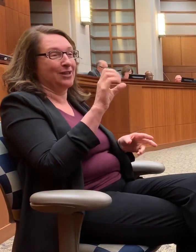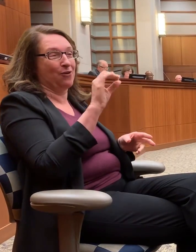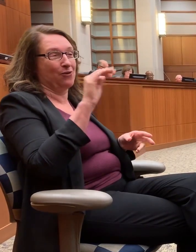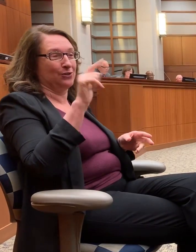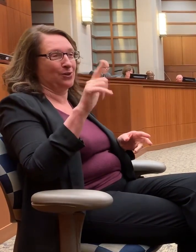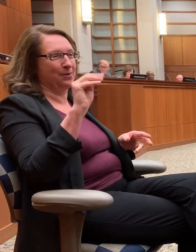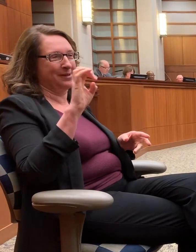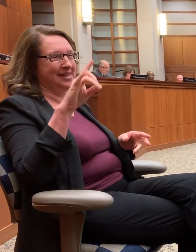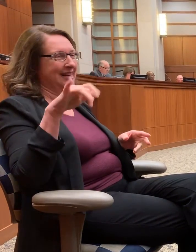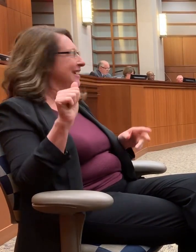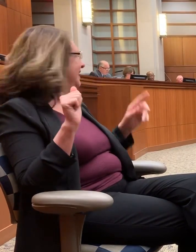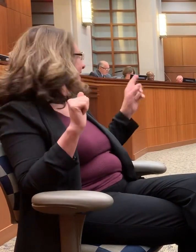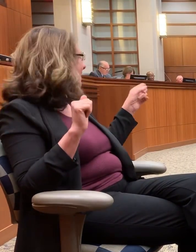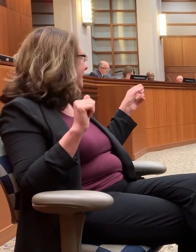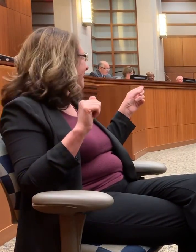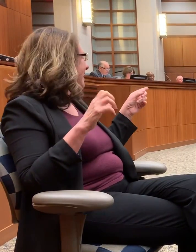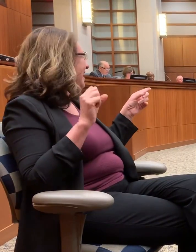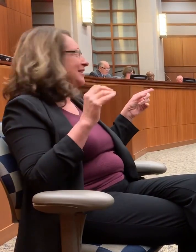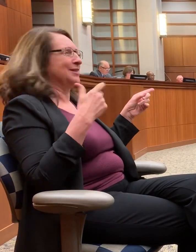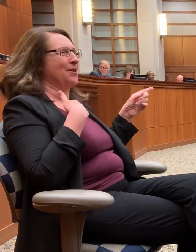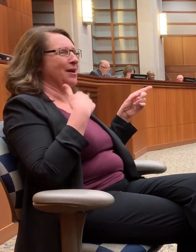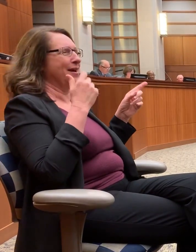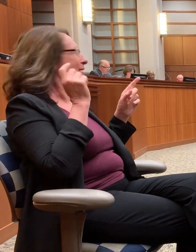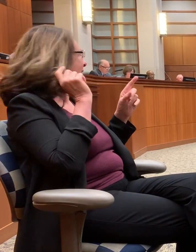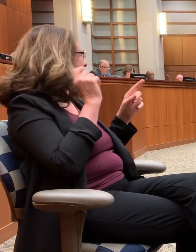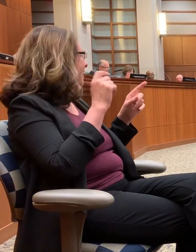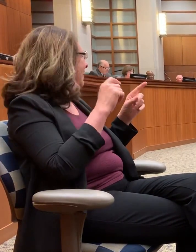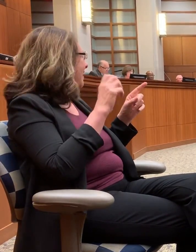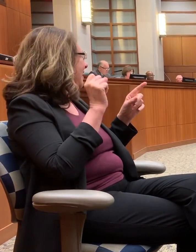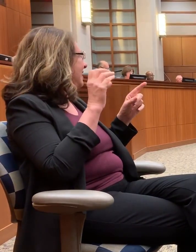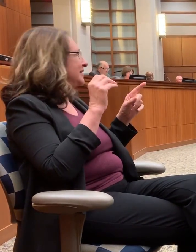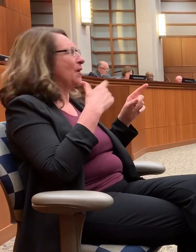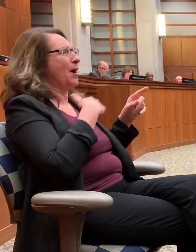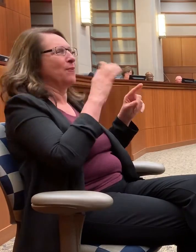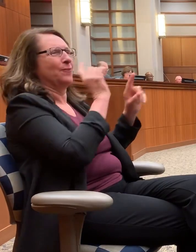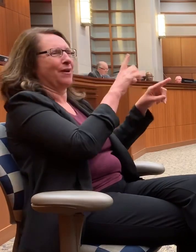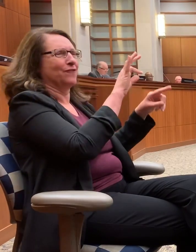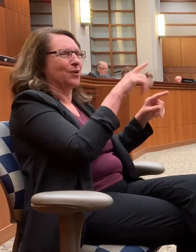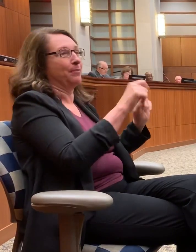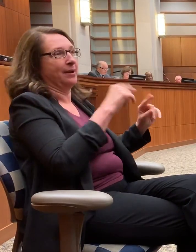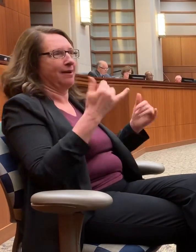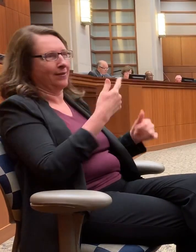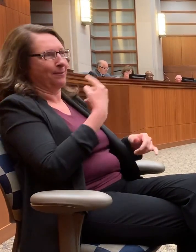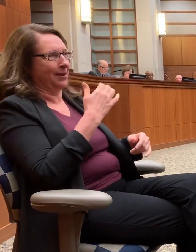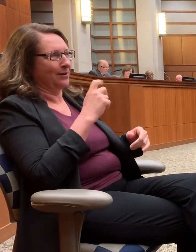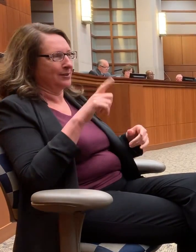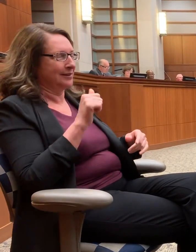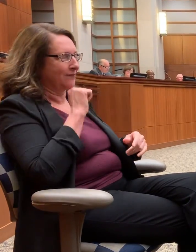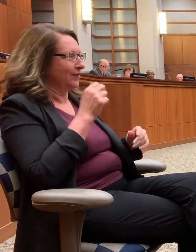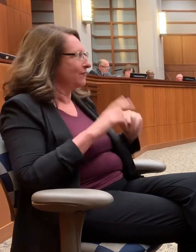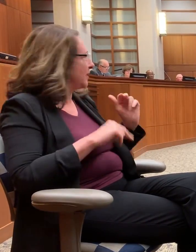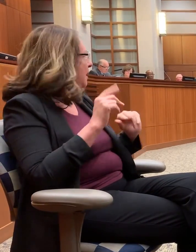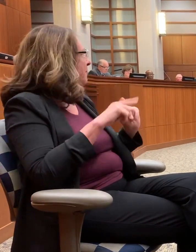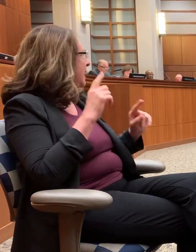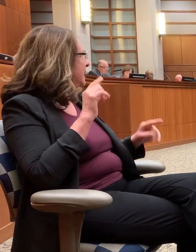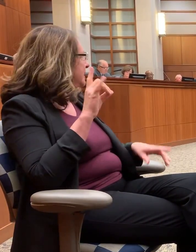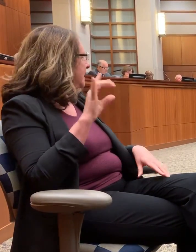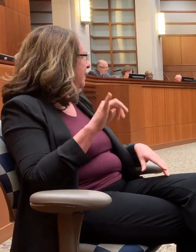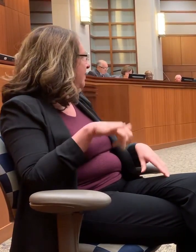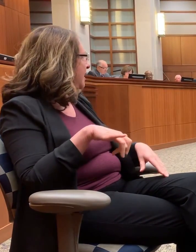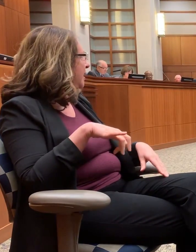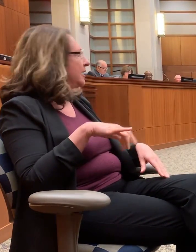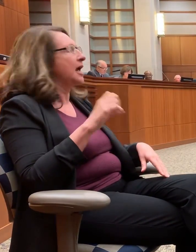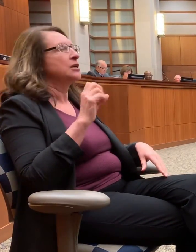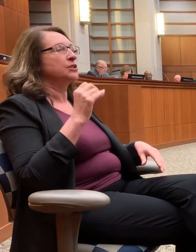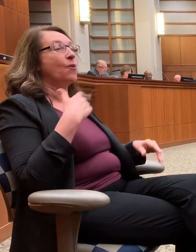in Florida, and y'all are making me come back to Louisiana, and it's not fun. But I did, and that's when I finally